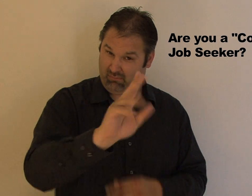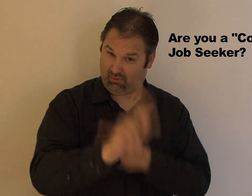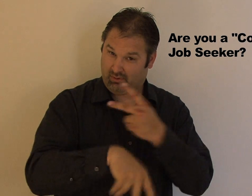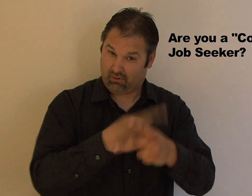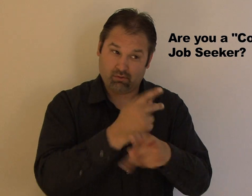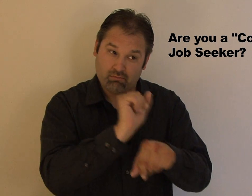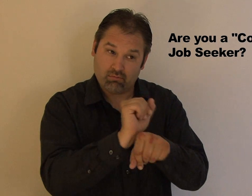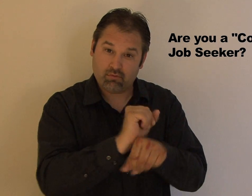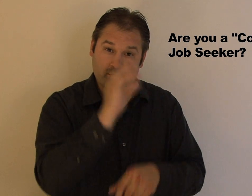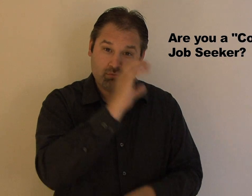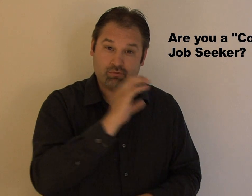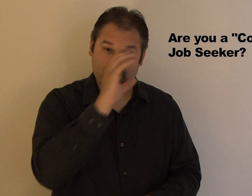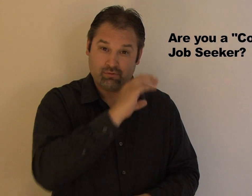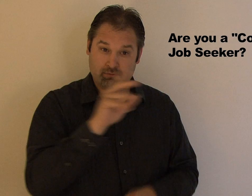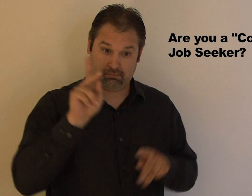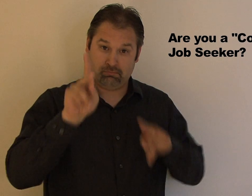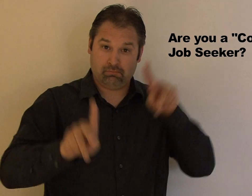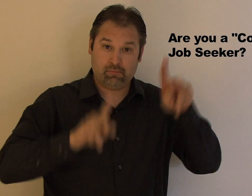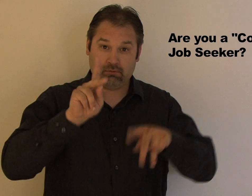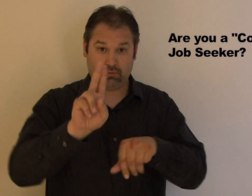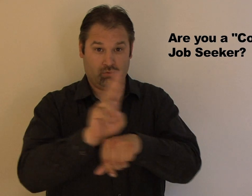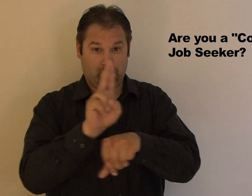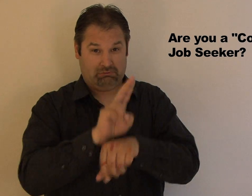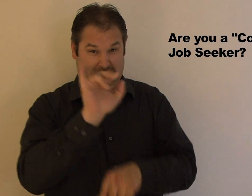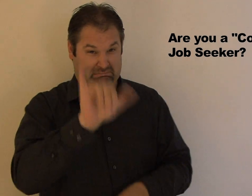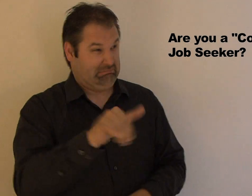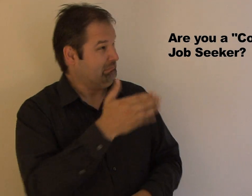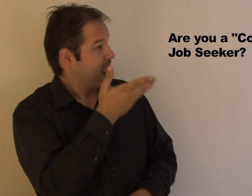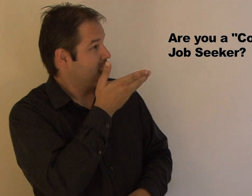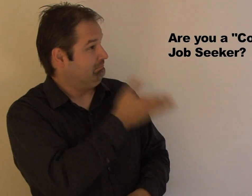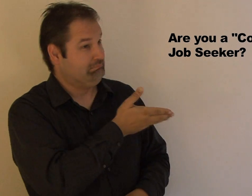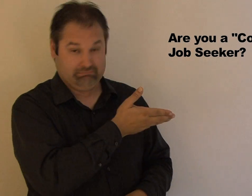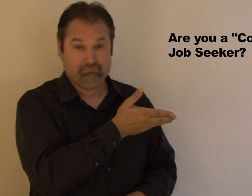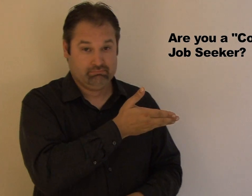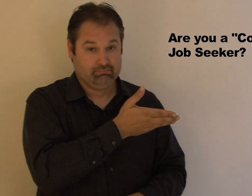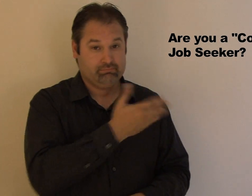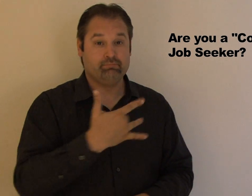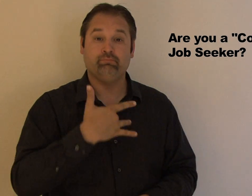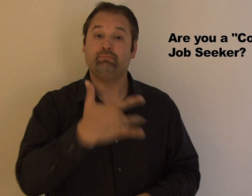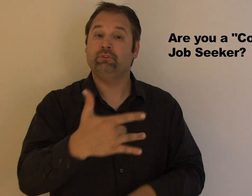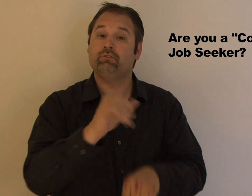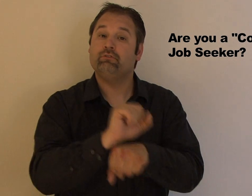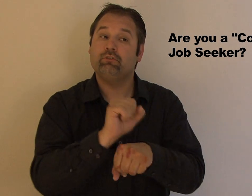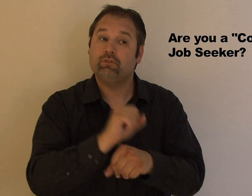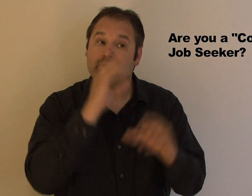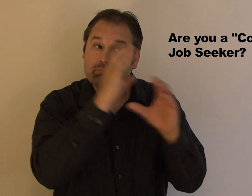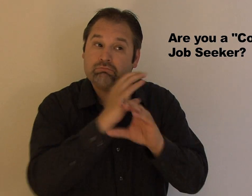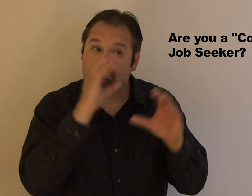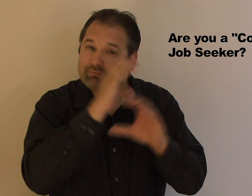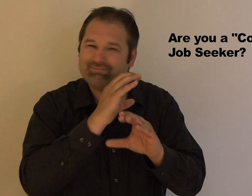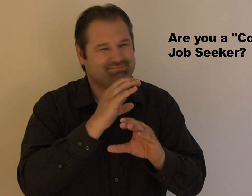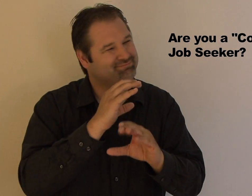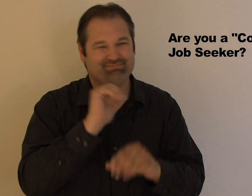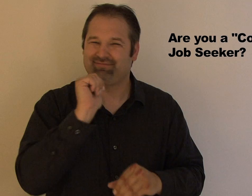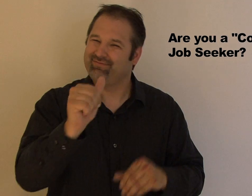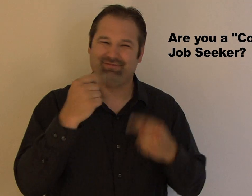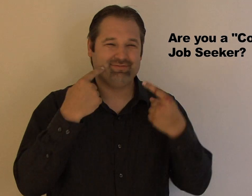That's the concept of this question, asking you, the people, if you're using that same cookie cutter technique for each and every